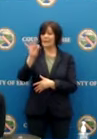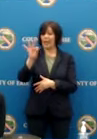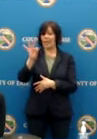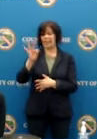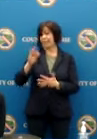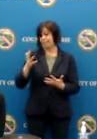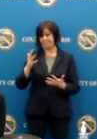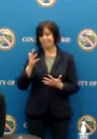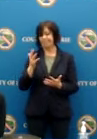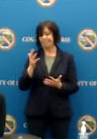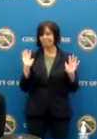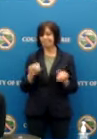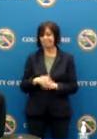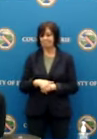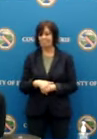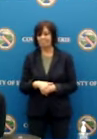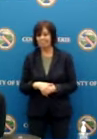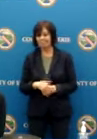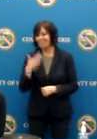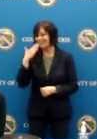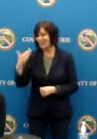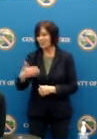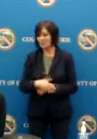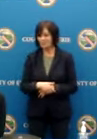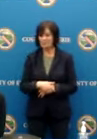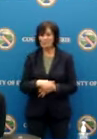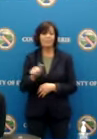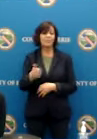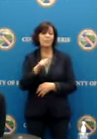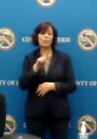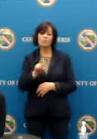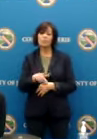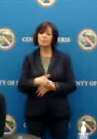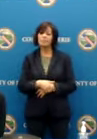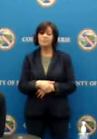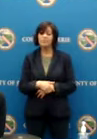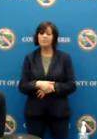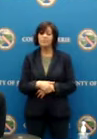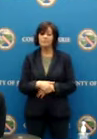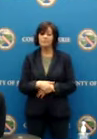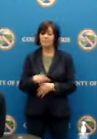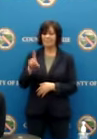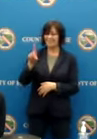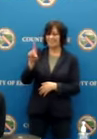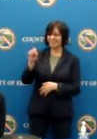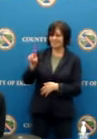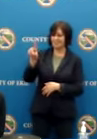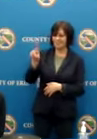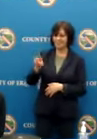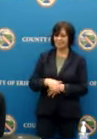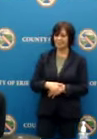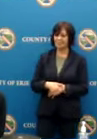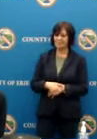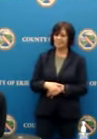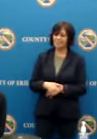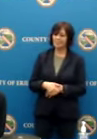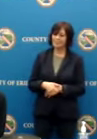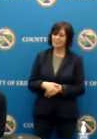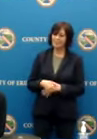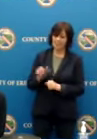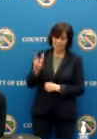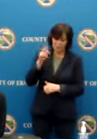it at that. Thank you. Any other questions? Steve Watson, Buffalo News.